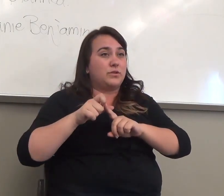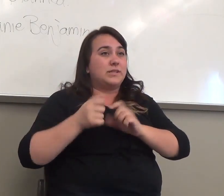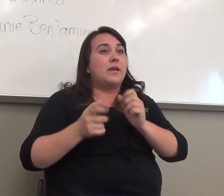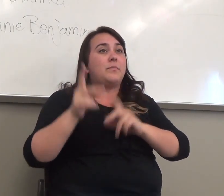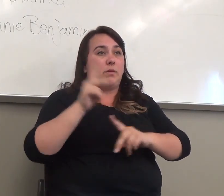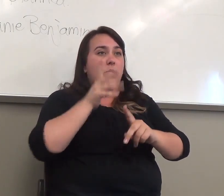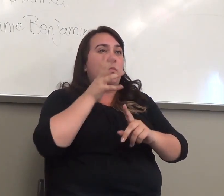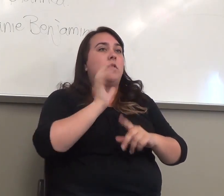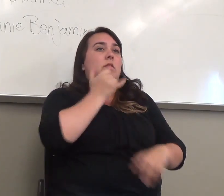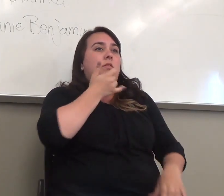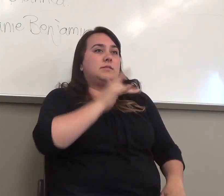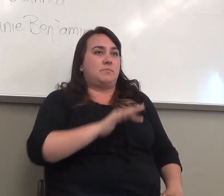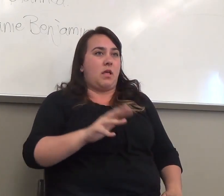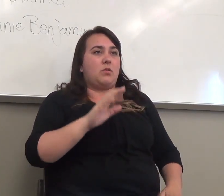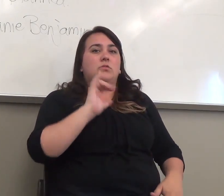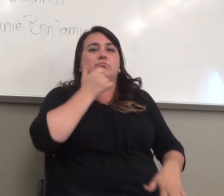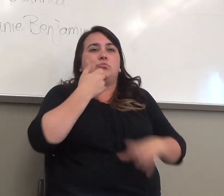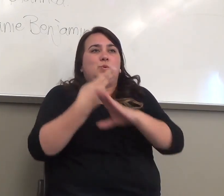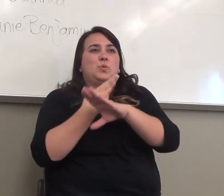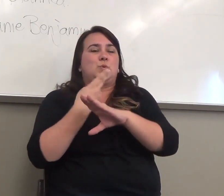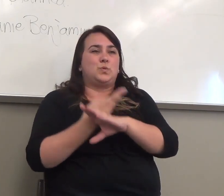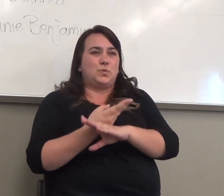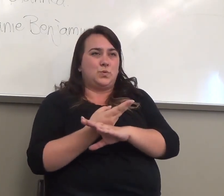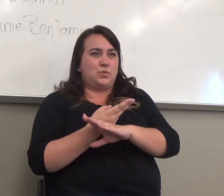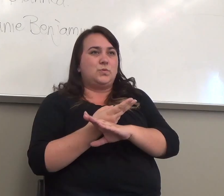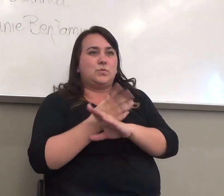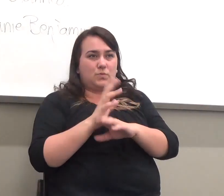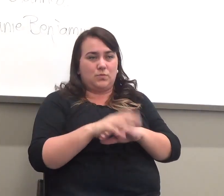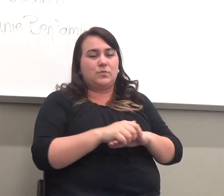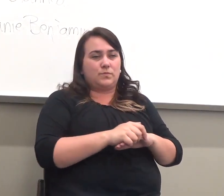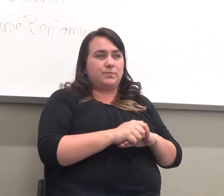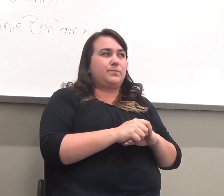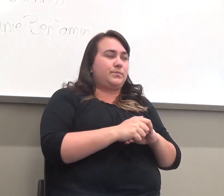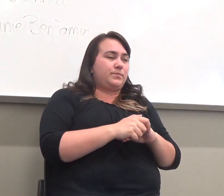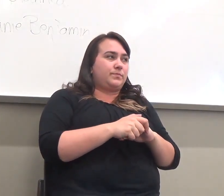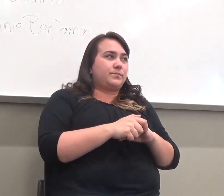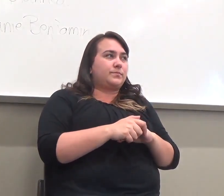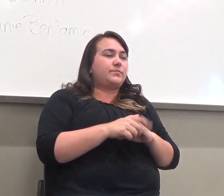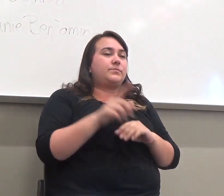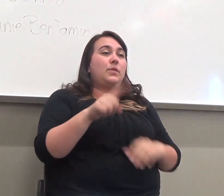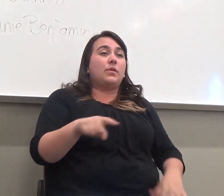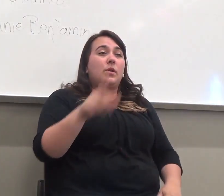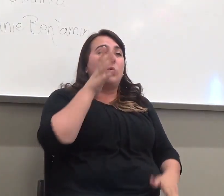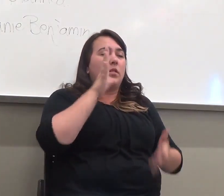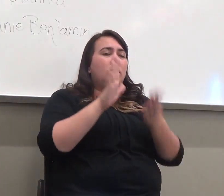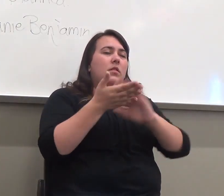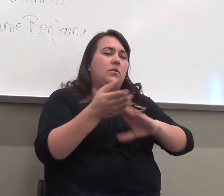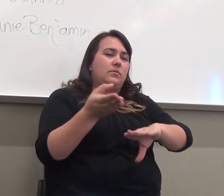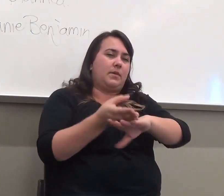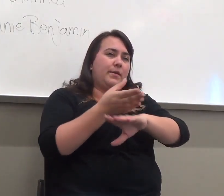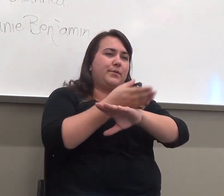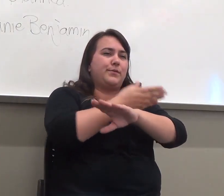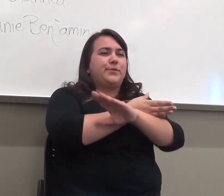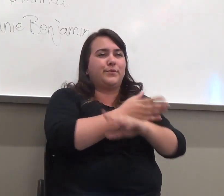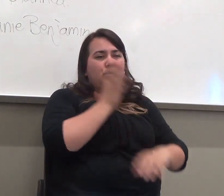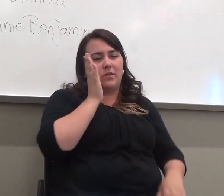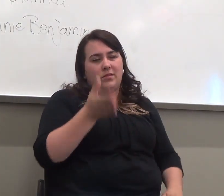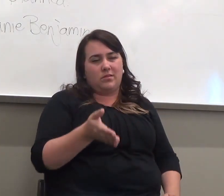of things you have to worry about when you're checking the papers. And you will get better at doing this as we go. Okay,